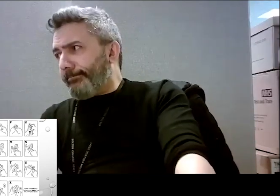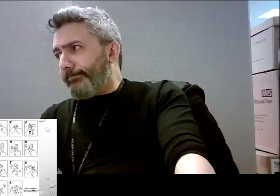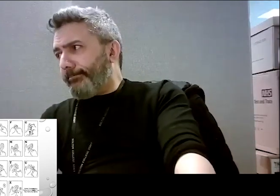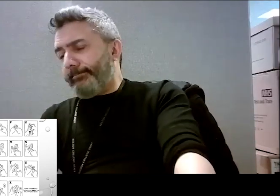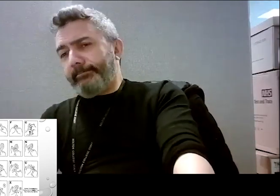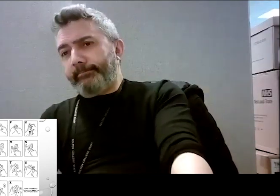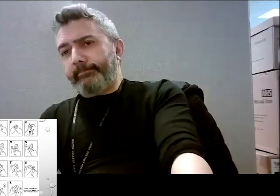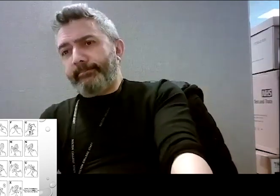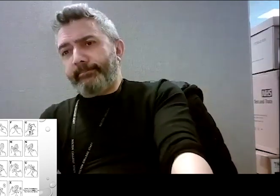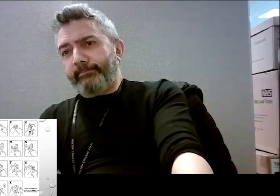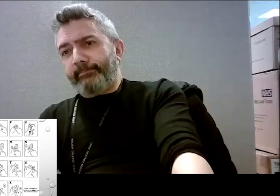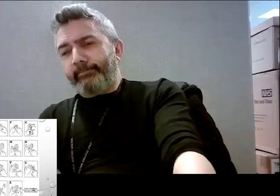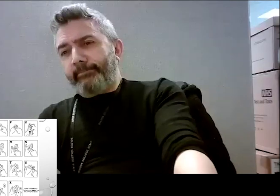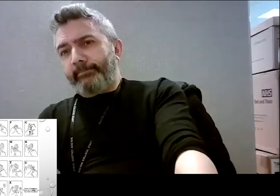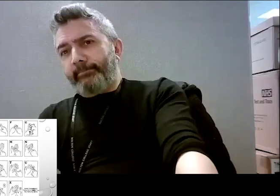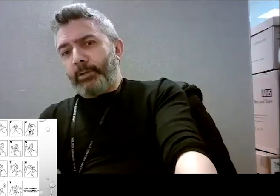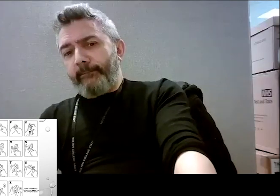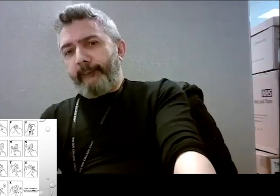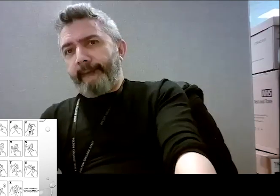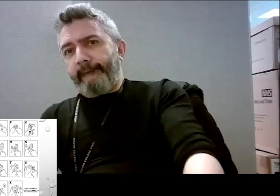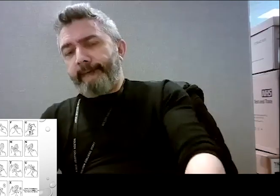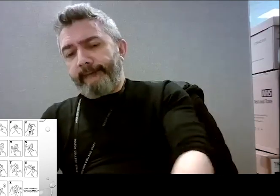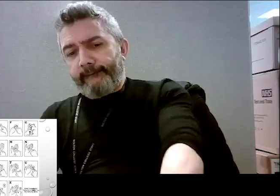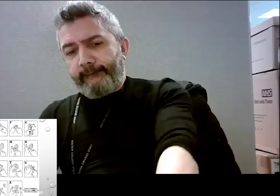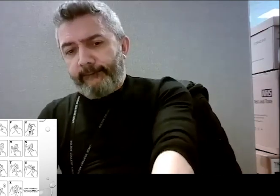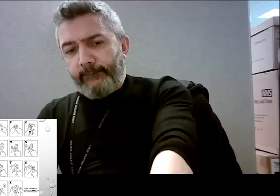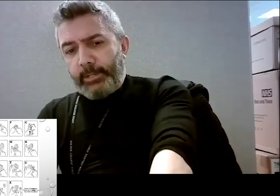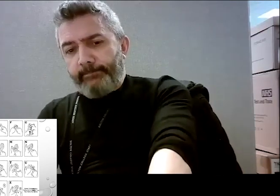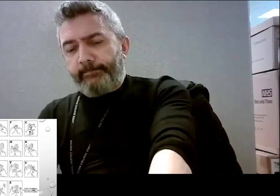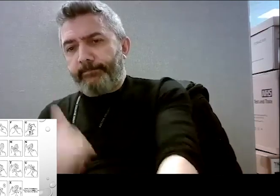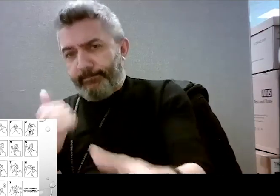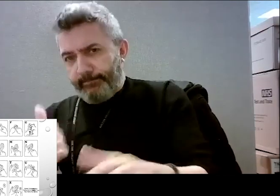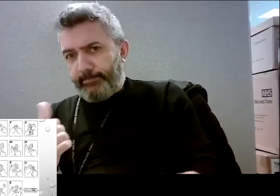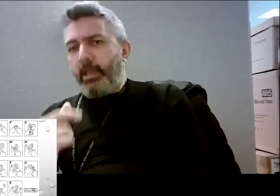that developed a bit more until the alphabet that we've got today.